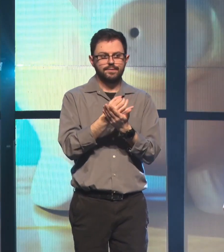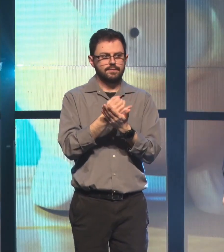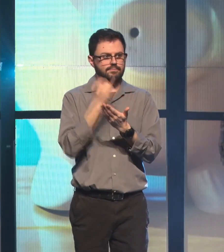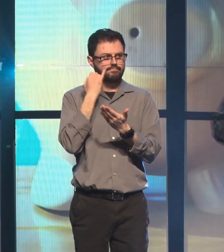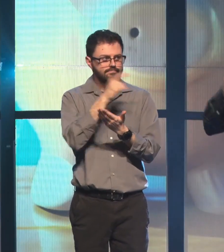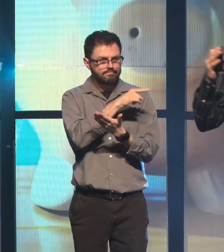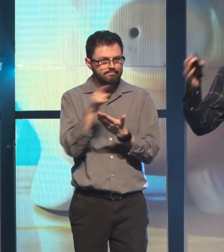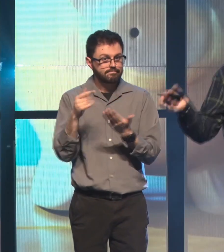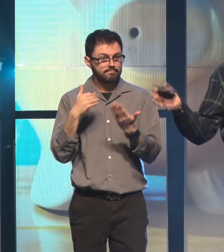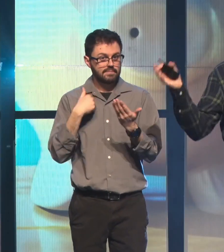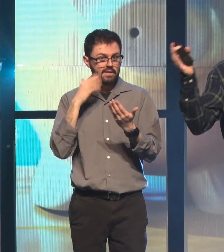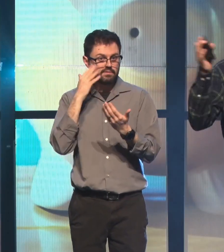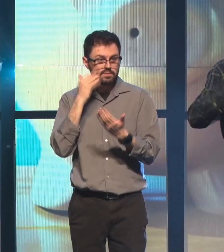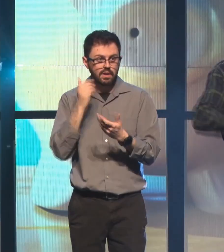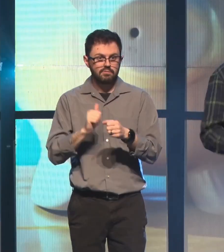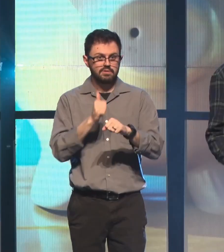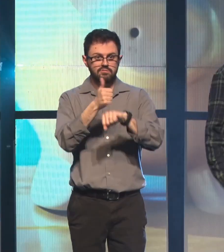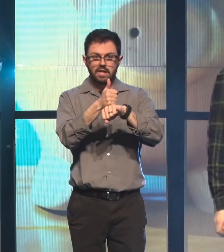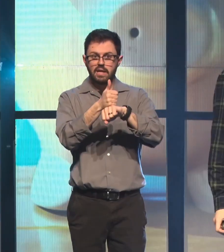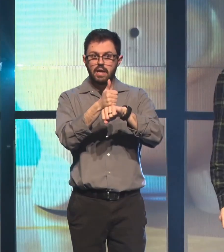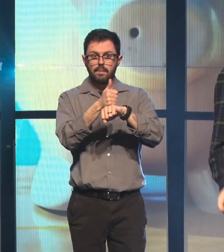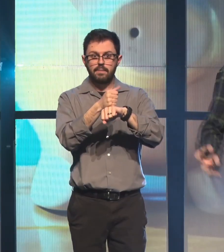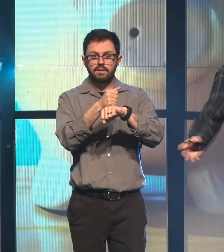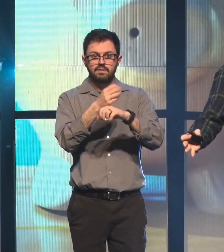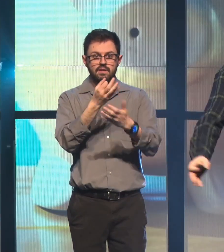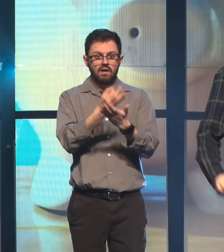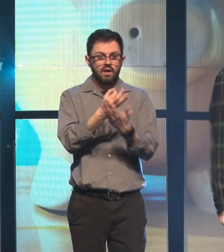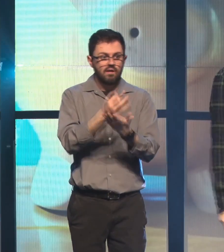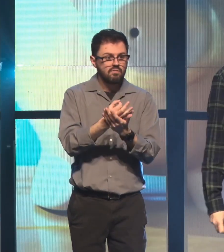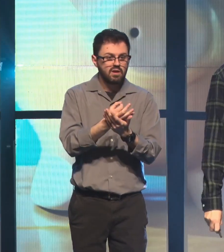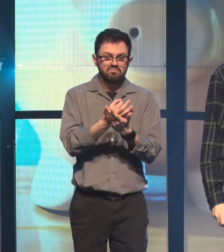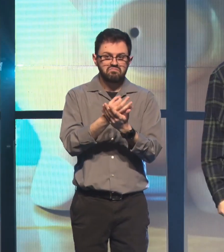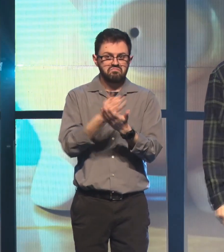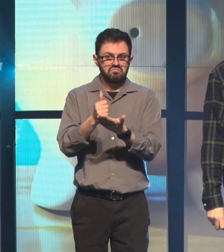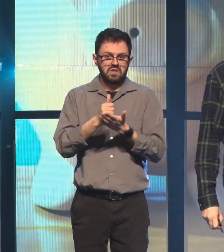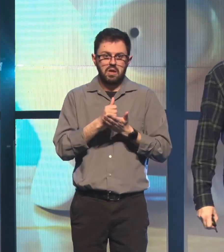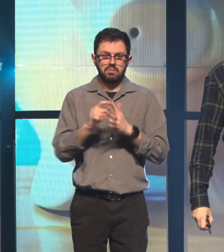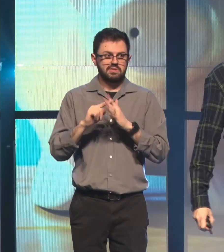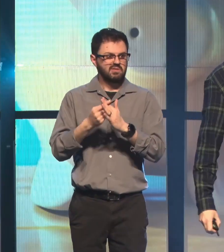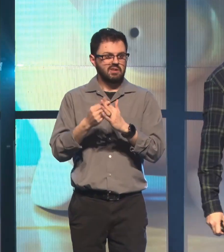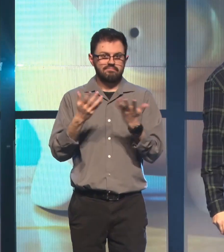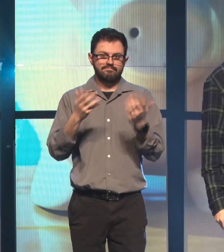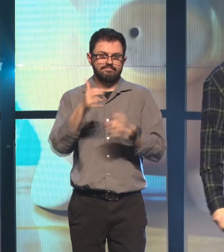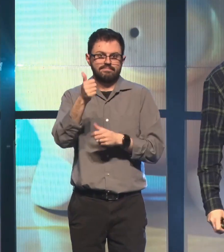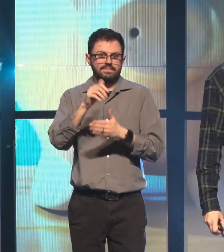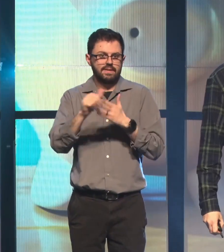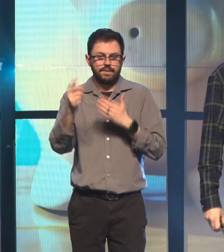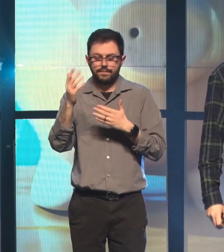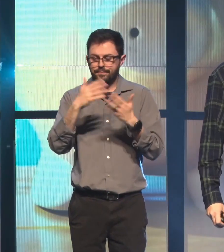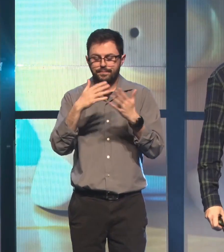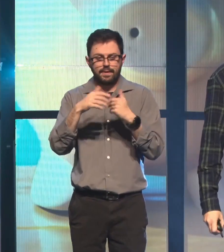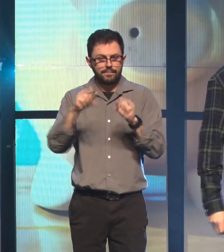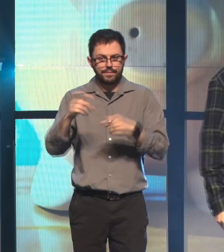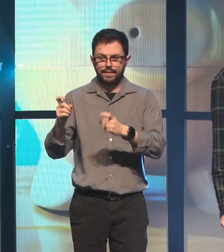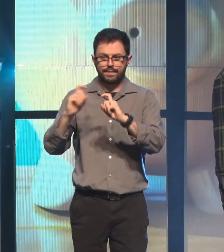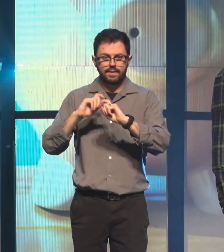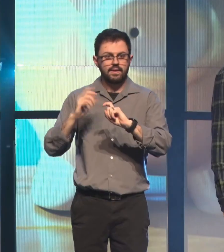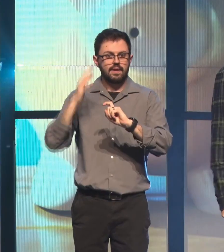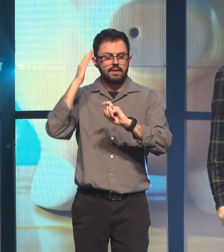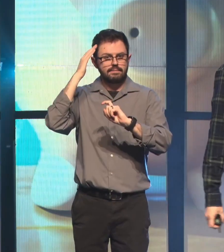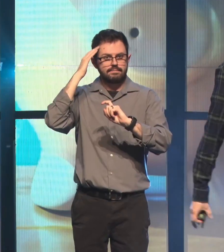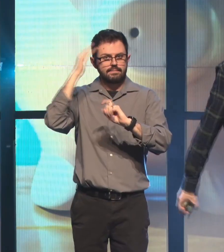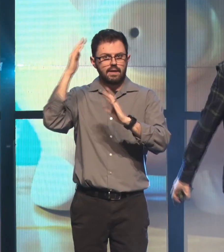and started, and maybe you'd like to help, we can create that. We can start it with $10. And I just believe over the next 20 years, we could grow an endowment that would